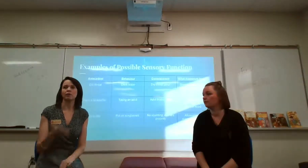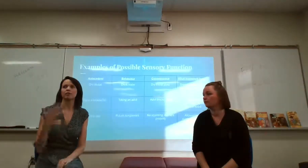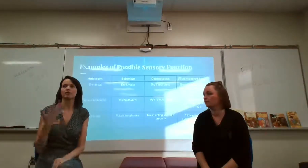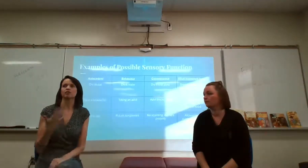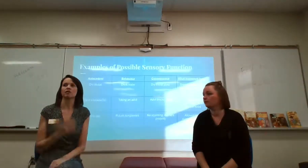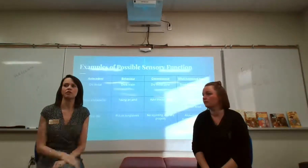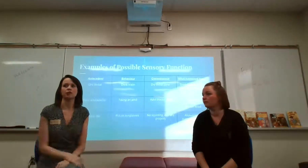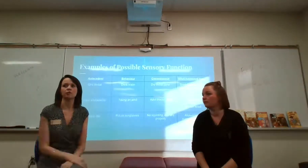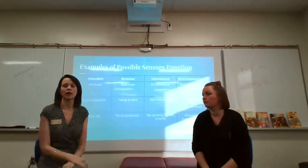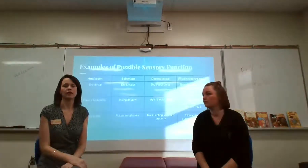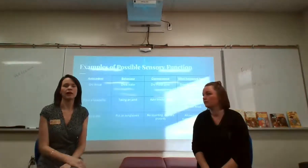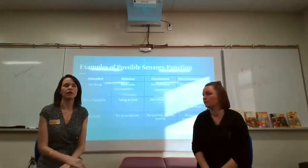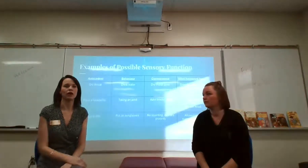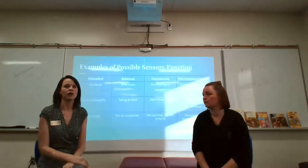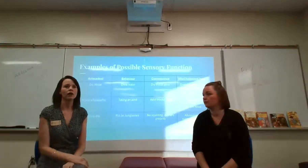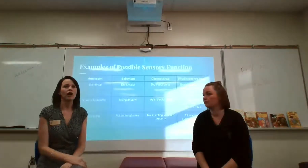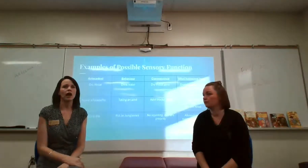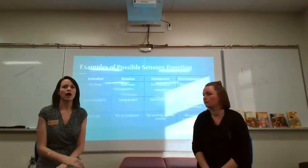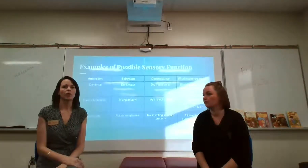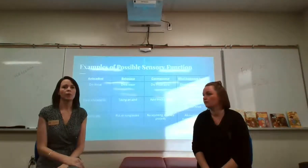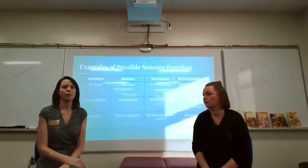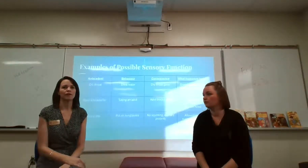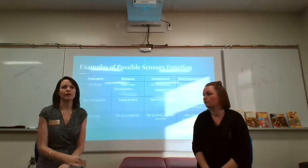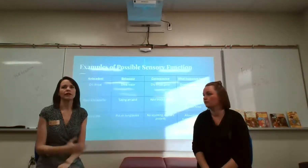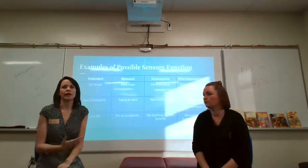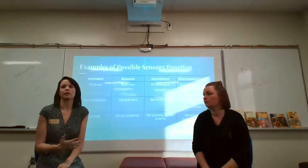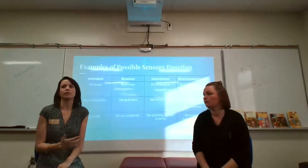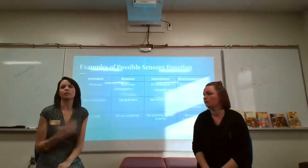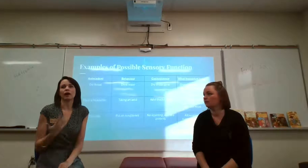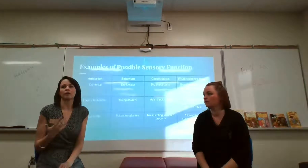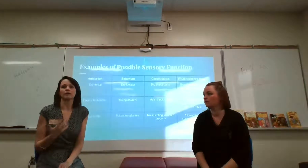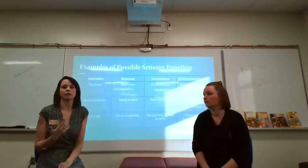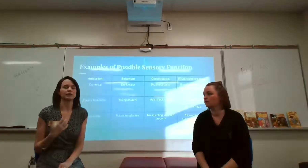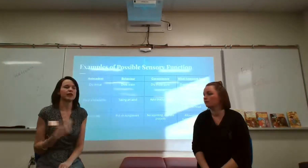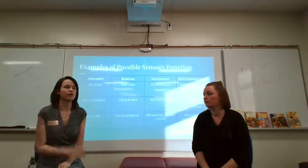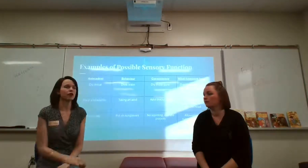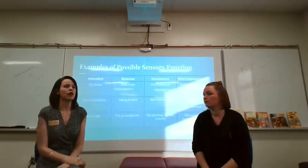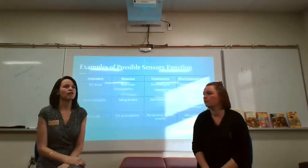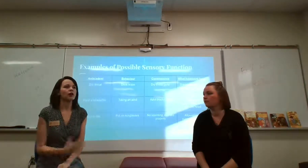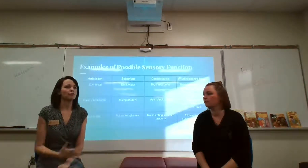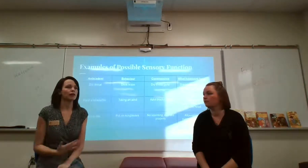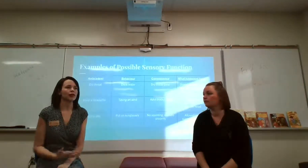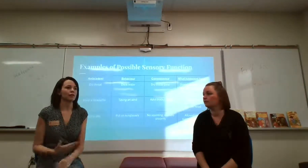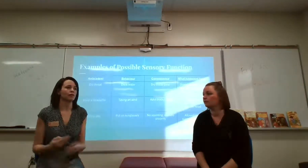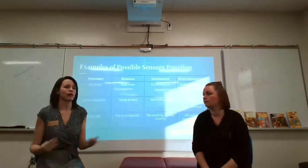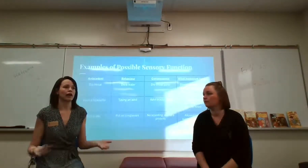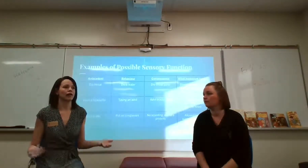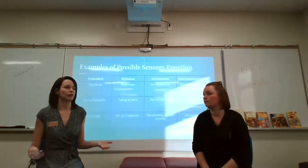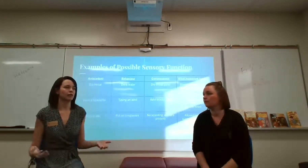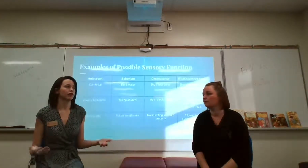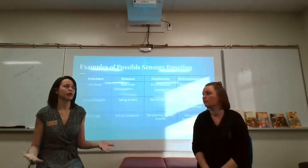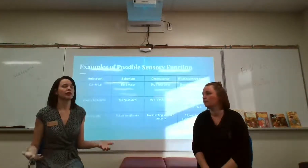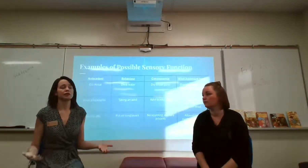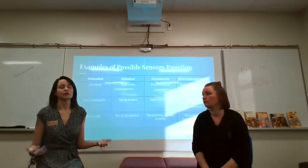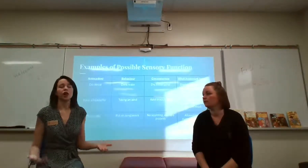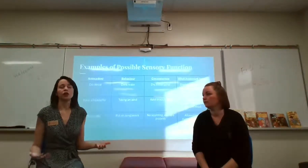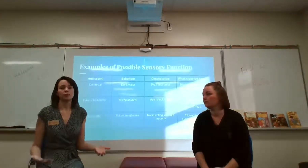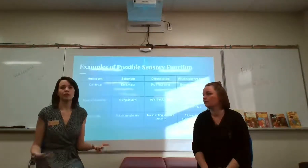bunch of soft stuff to bang his head on, so that he can get the feedback but still be safe. That very likely is not going to be an